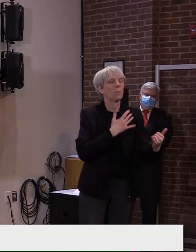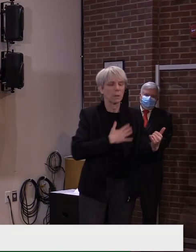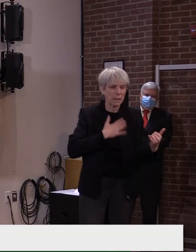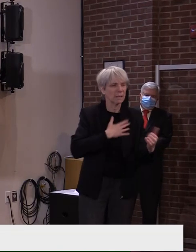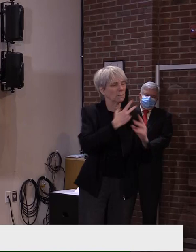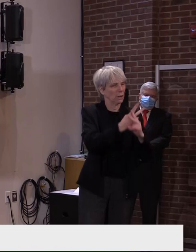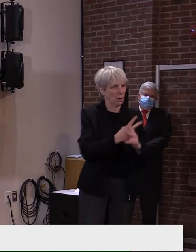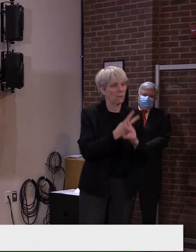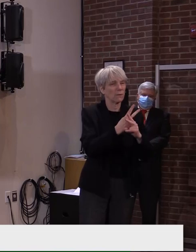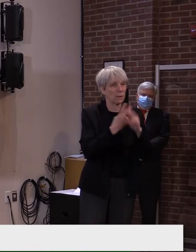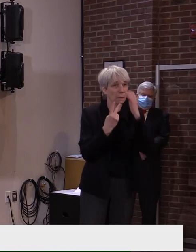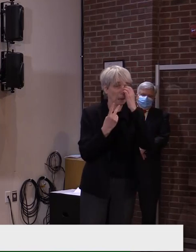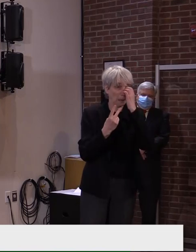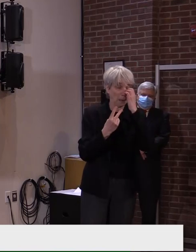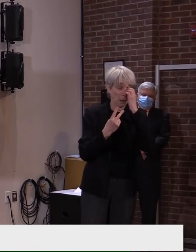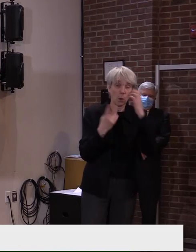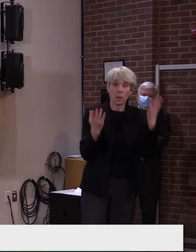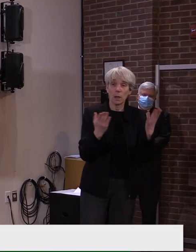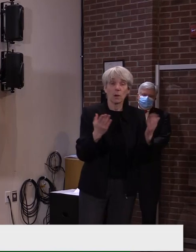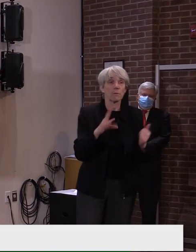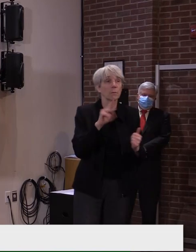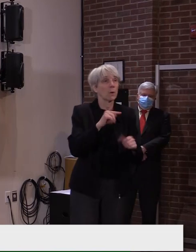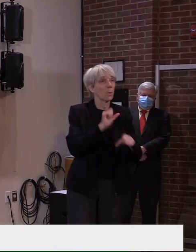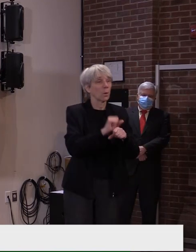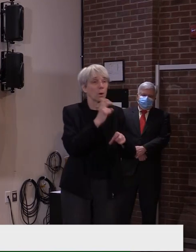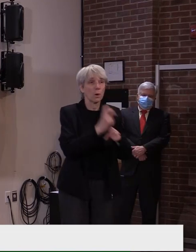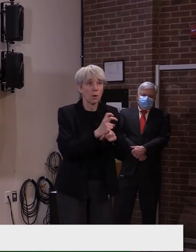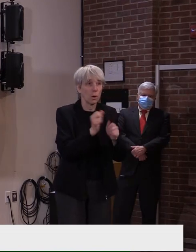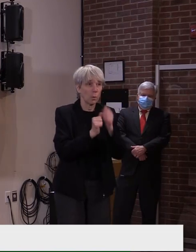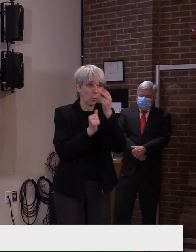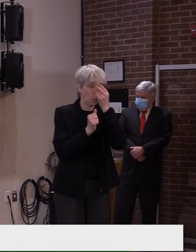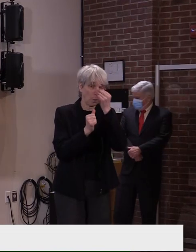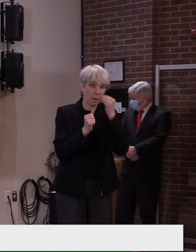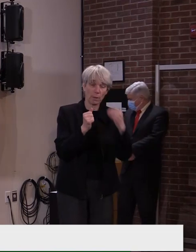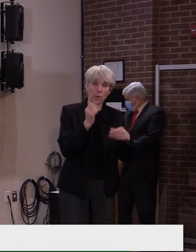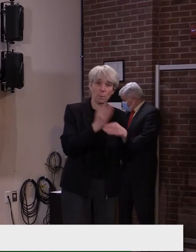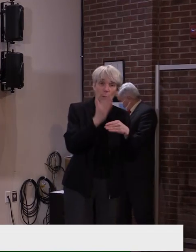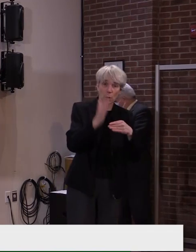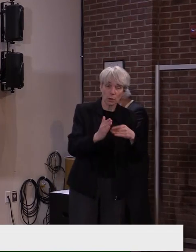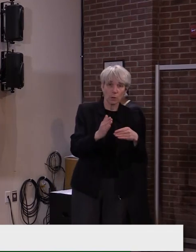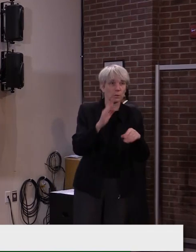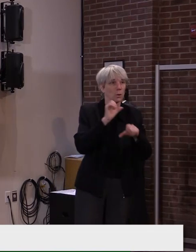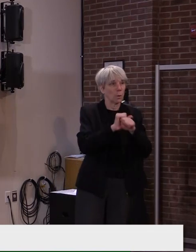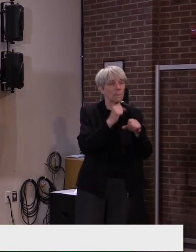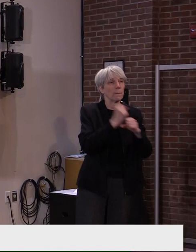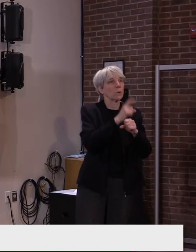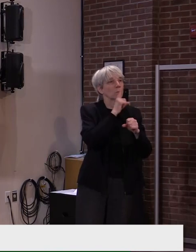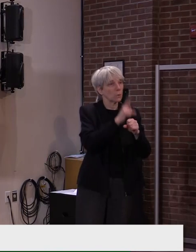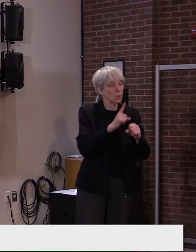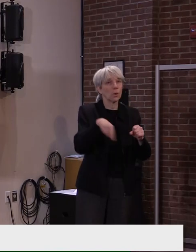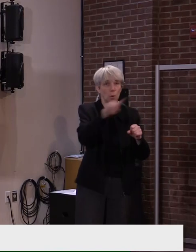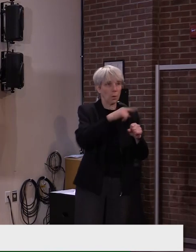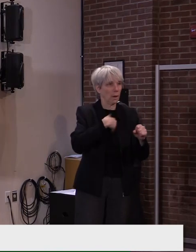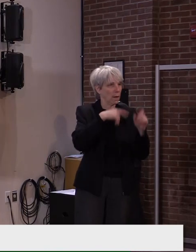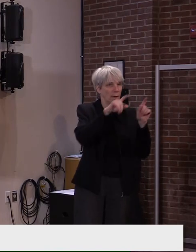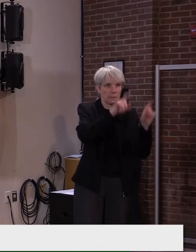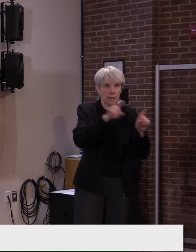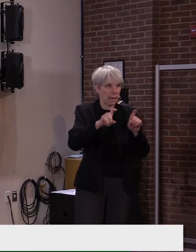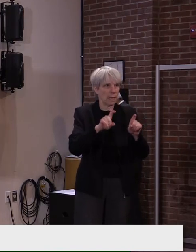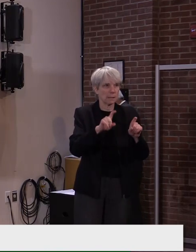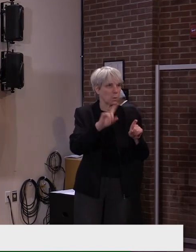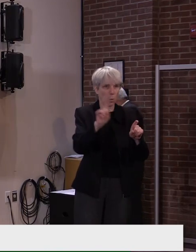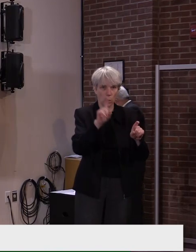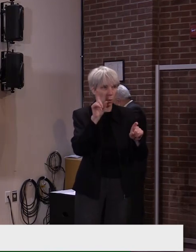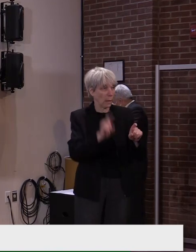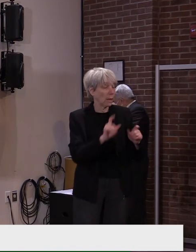and with partners across Vermont to make tests and other resources available to you where you are. So let's do all that we